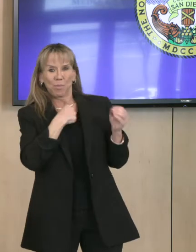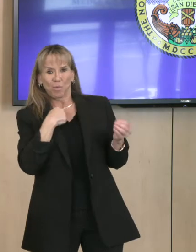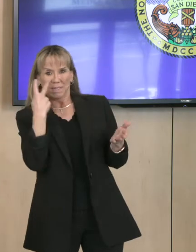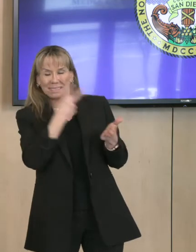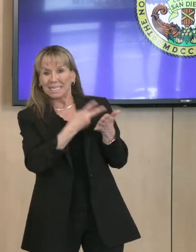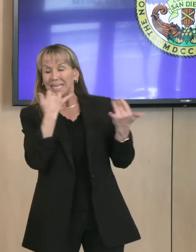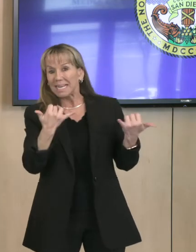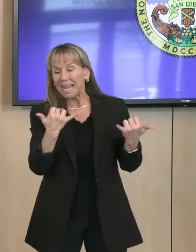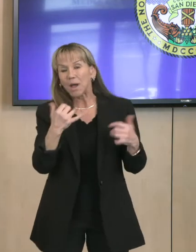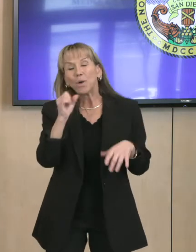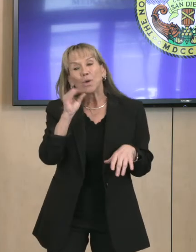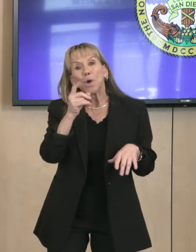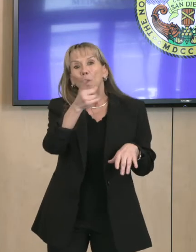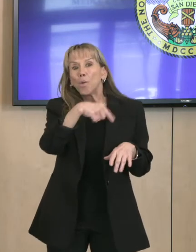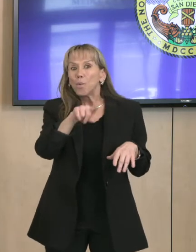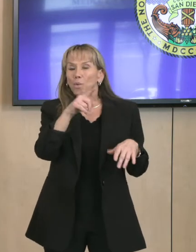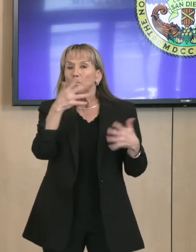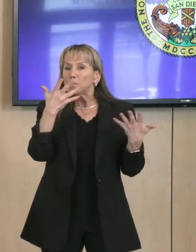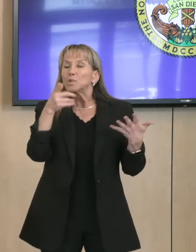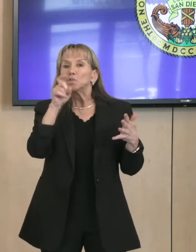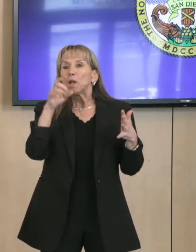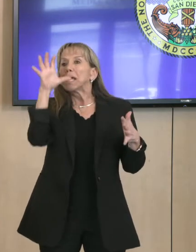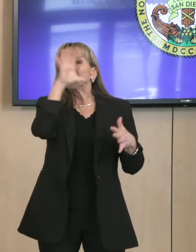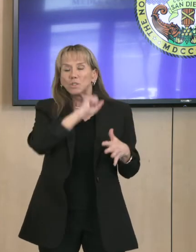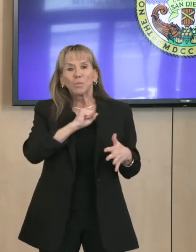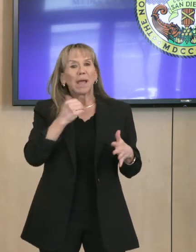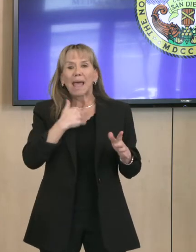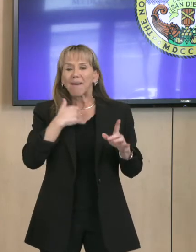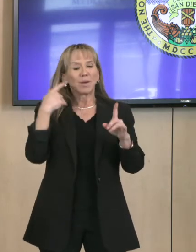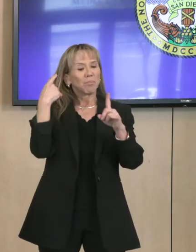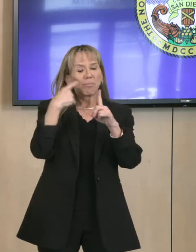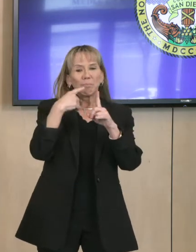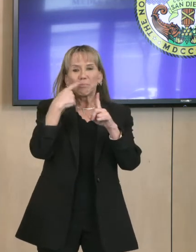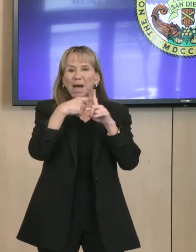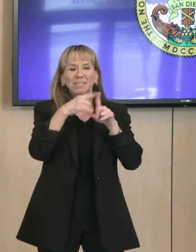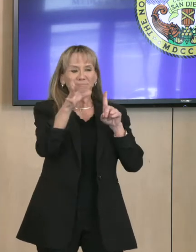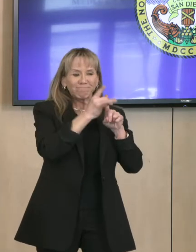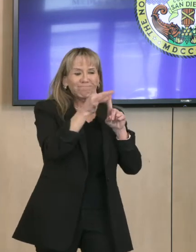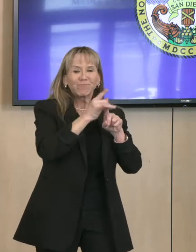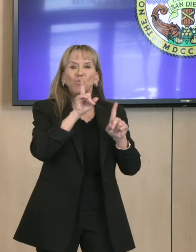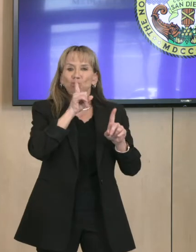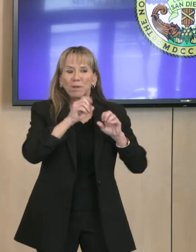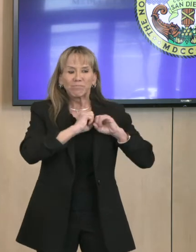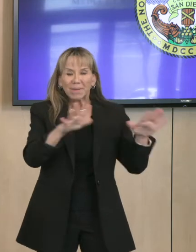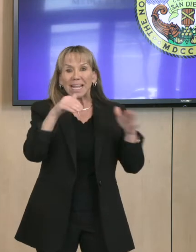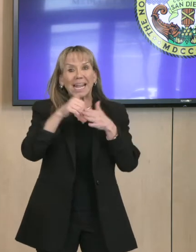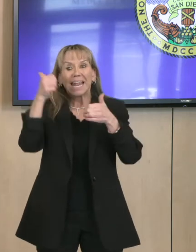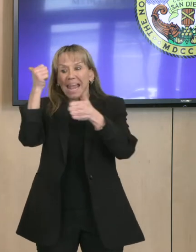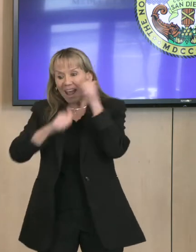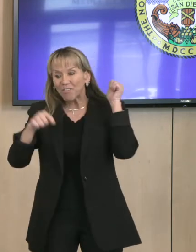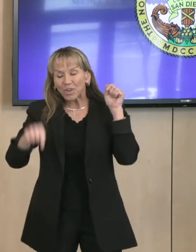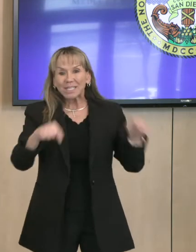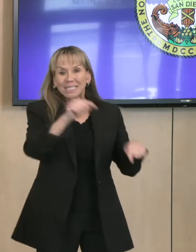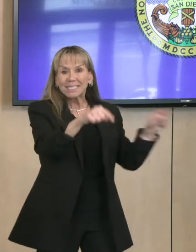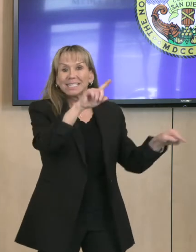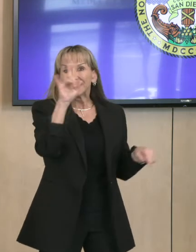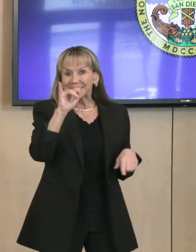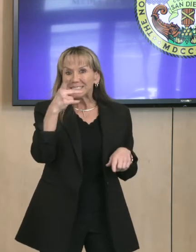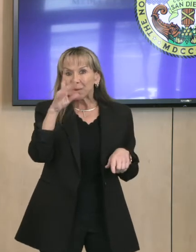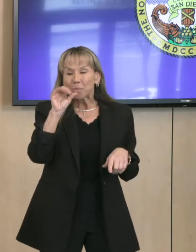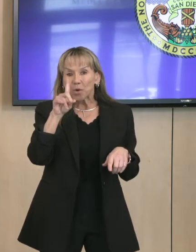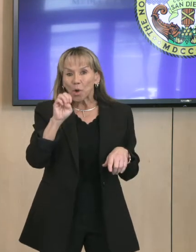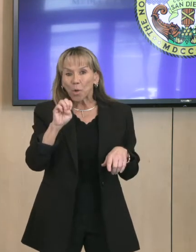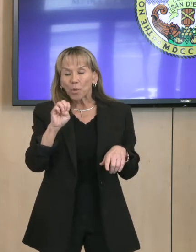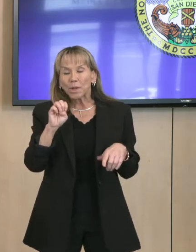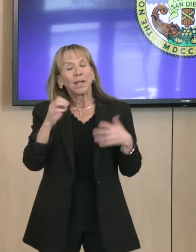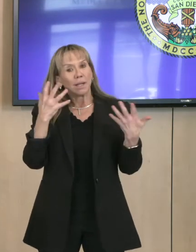the assumption that there are positive cases in every single zip code. And if you knew that there were positive cases in every single zip code, then we would